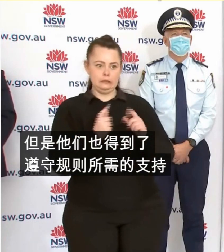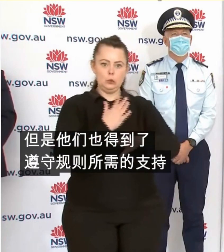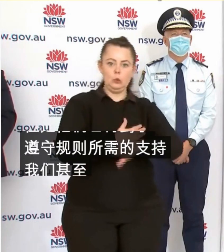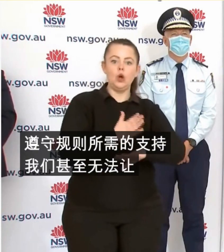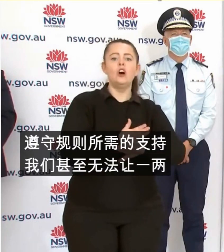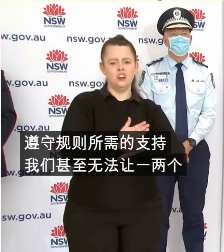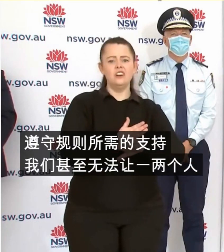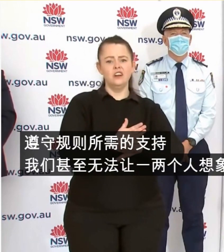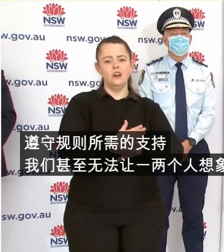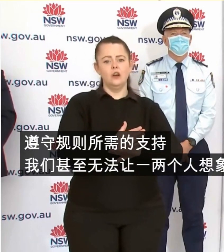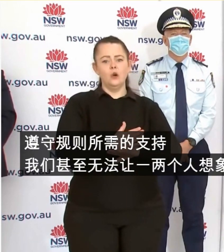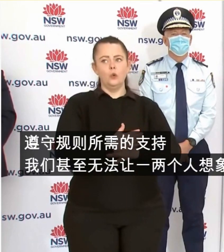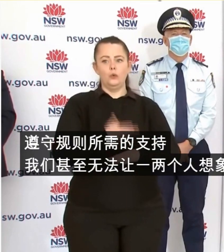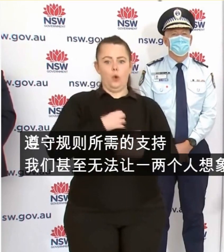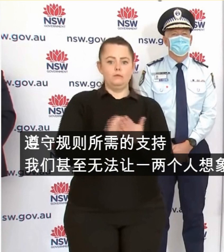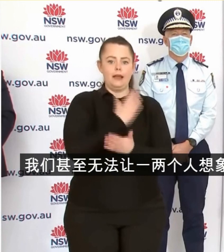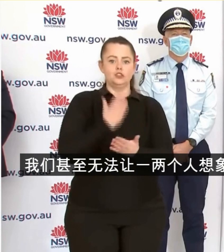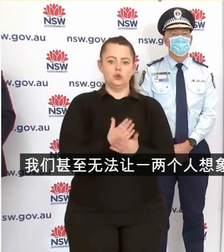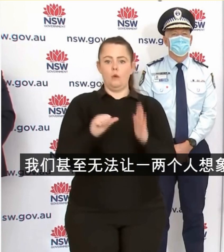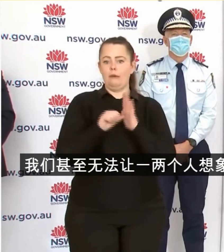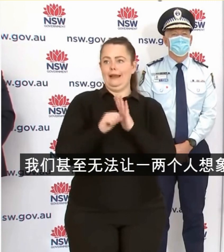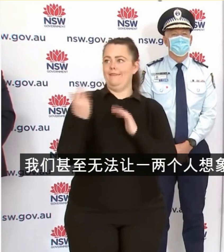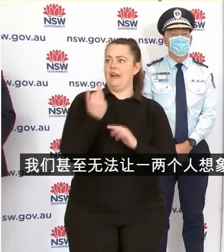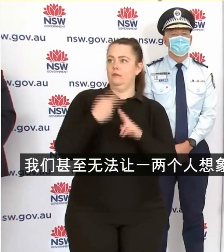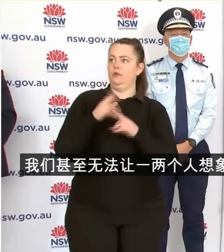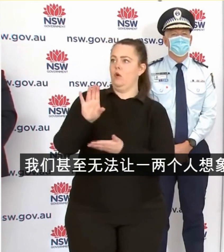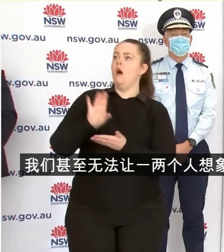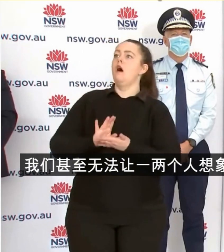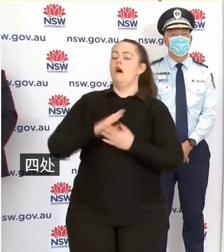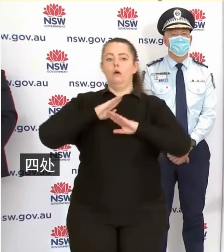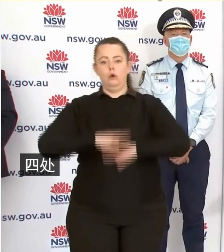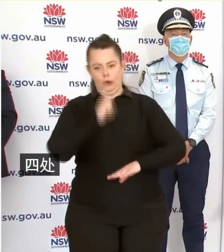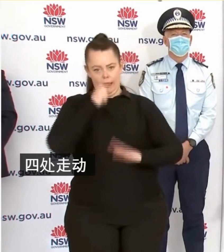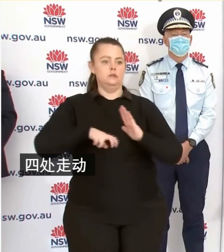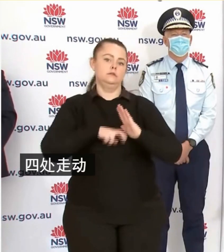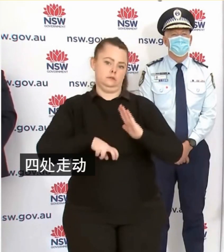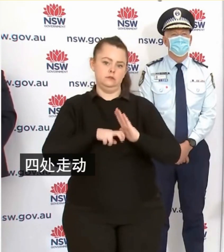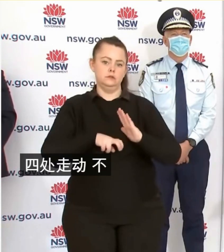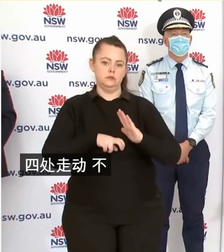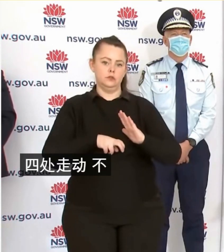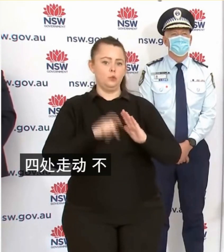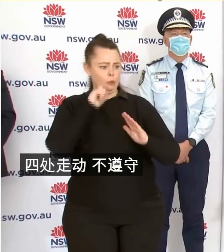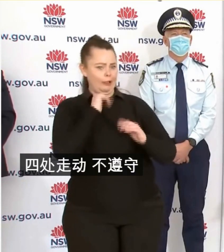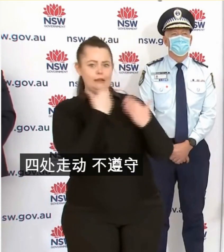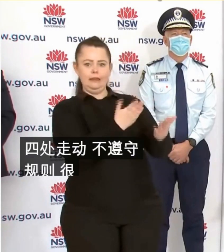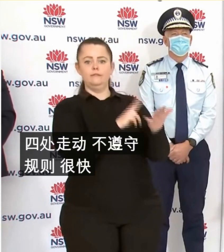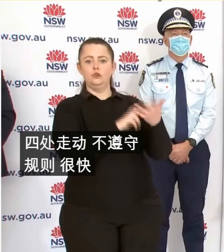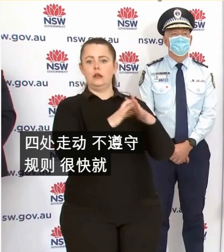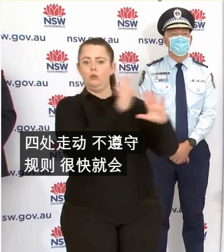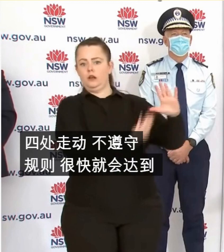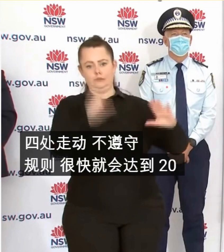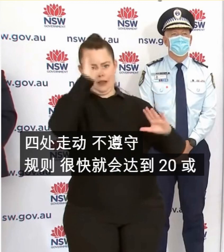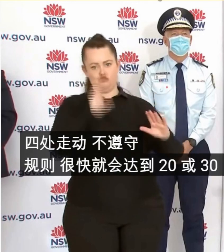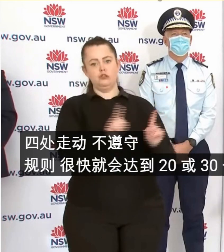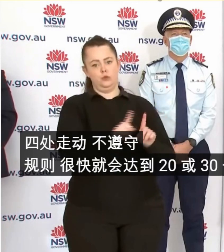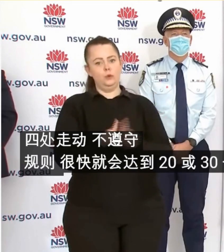rules. We can't afford to have even one or two people, imagine one or two people in a country town going about and not obeying the rules.